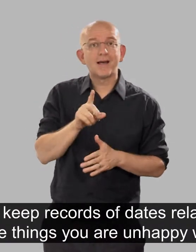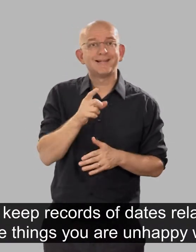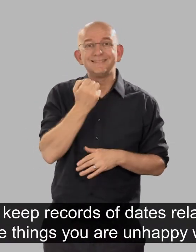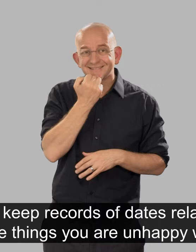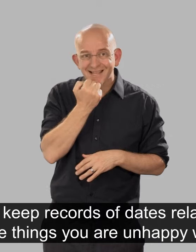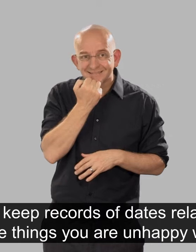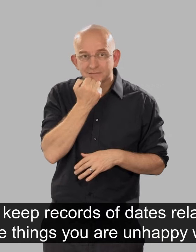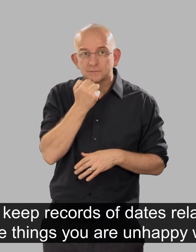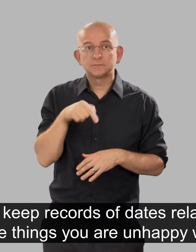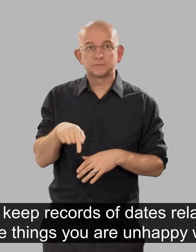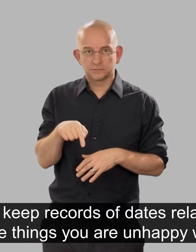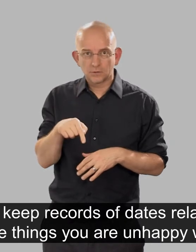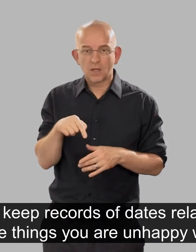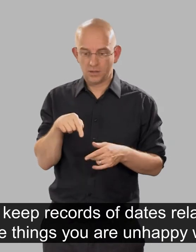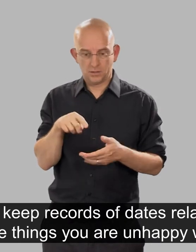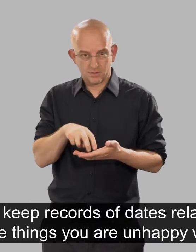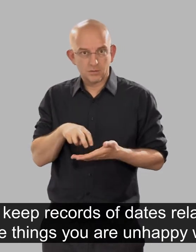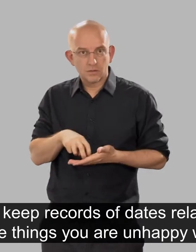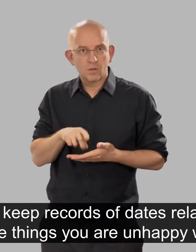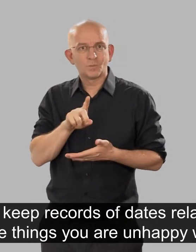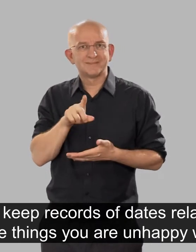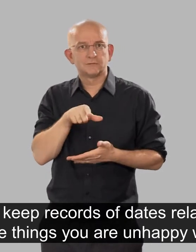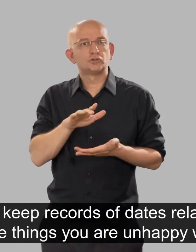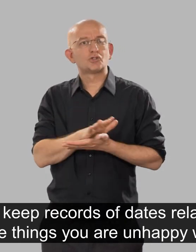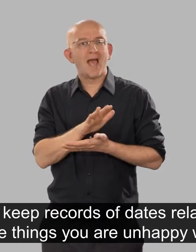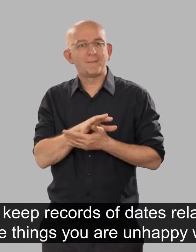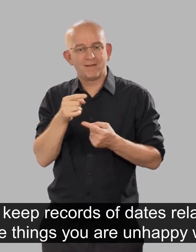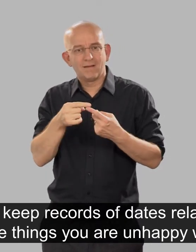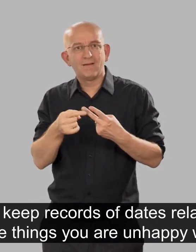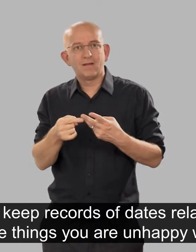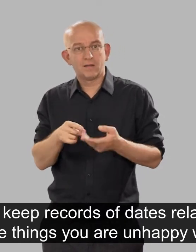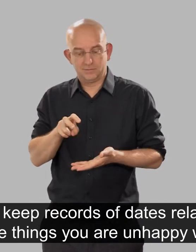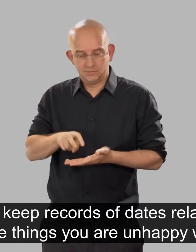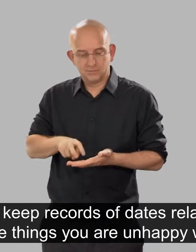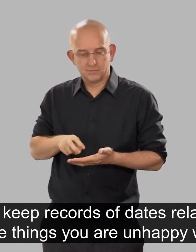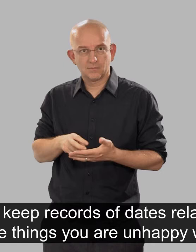Also, keep records of dates relating to the things you are unhappy with.